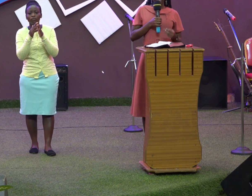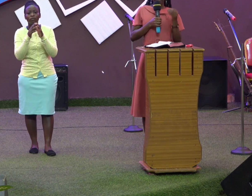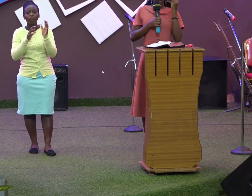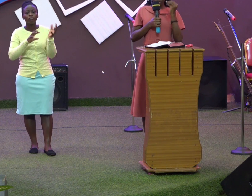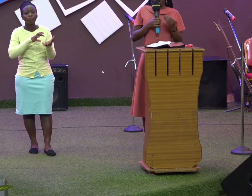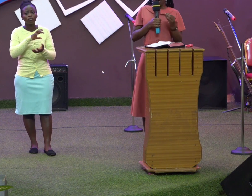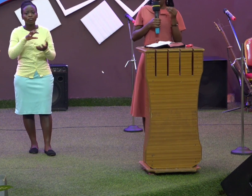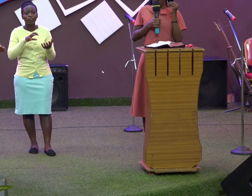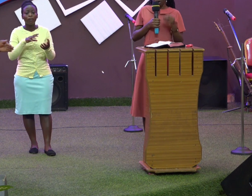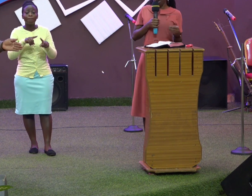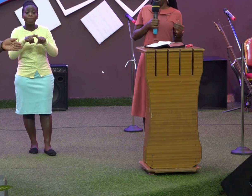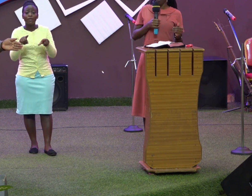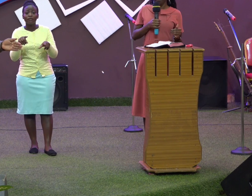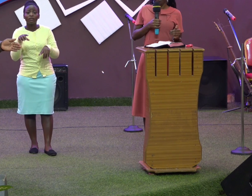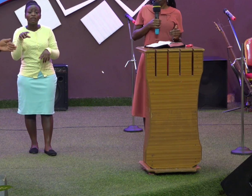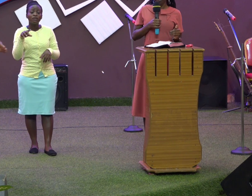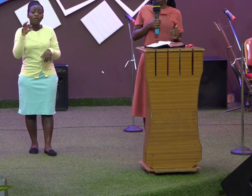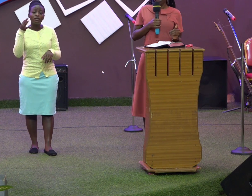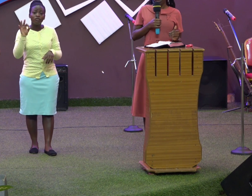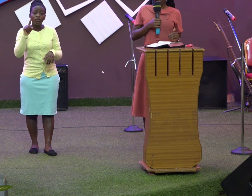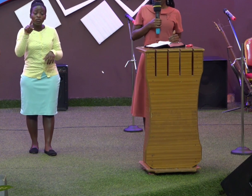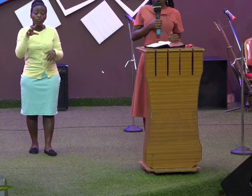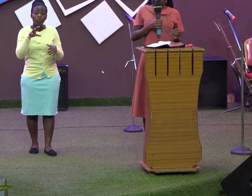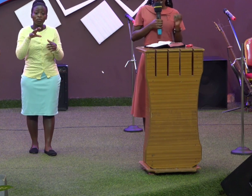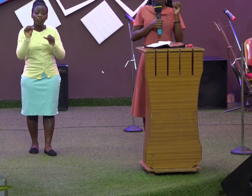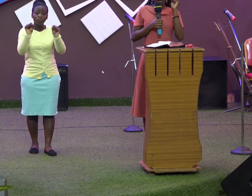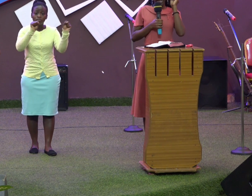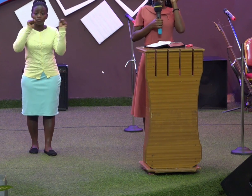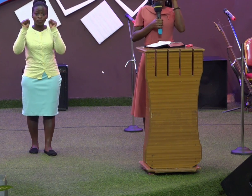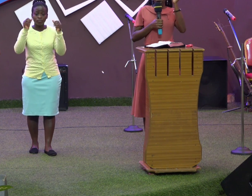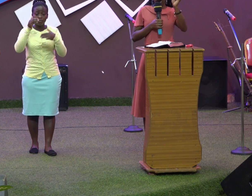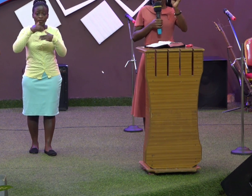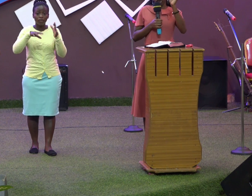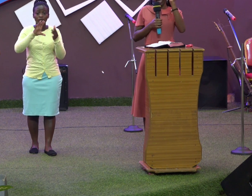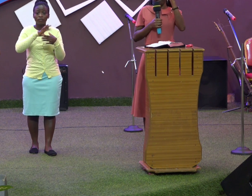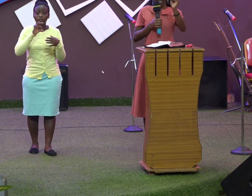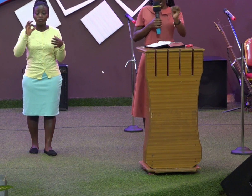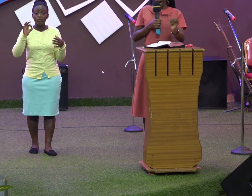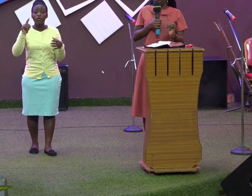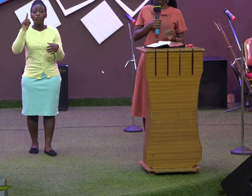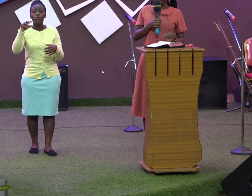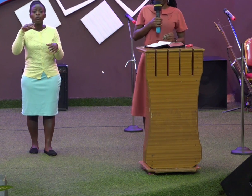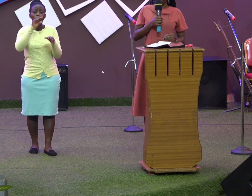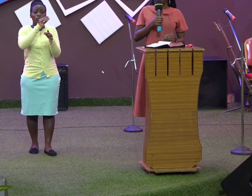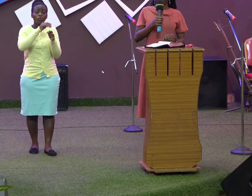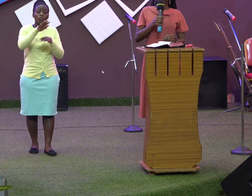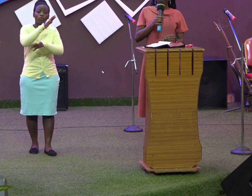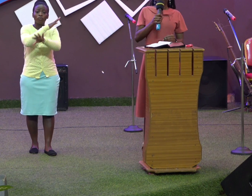spirit. But if you are strong, you call upon the living God usual and fire comes.